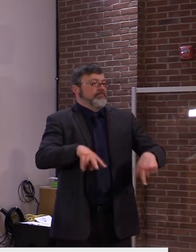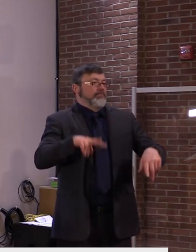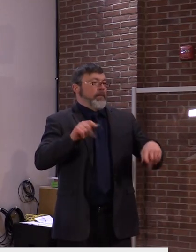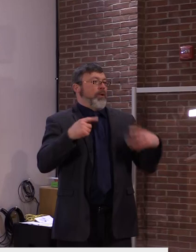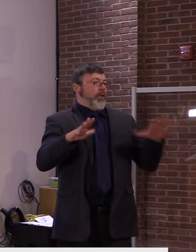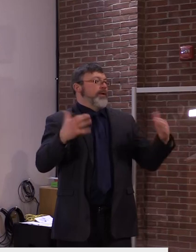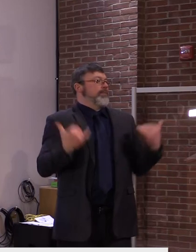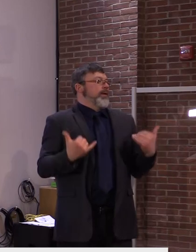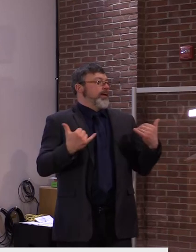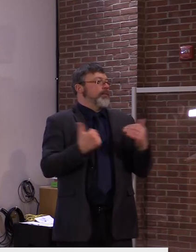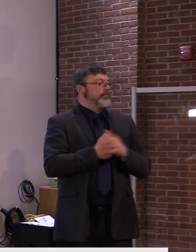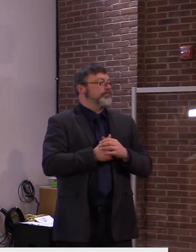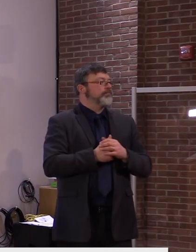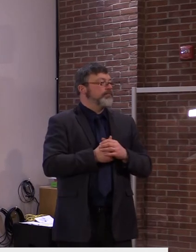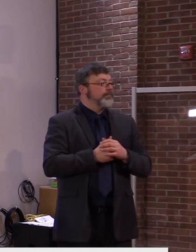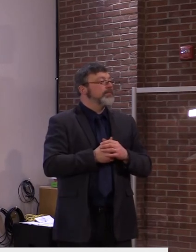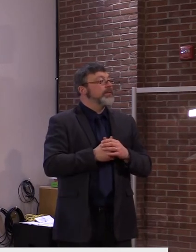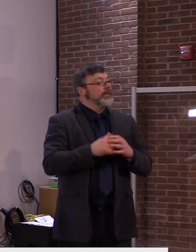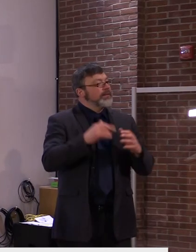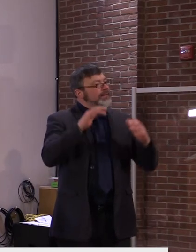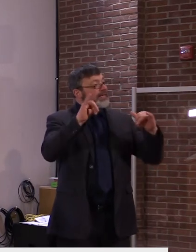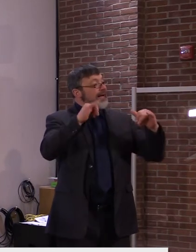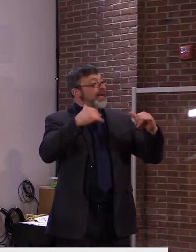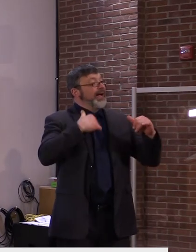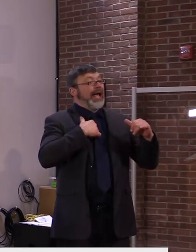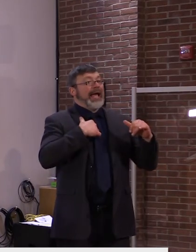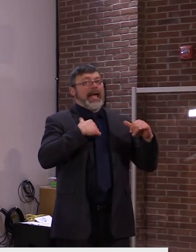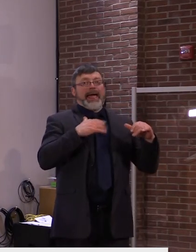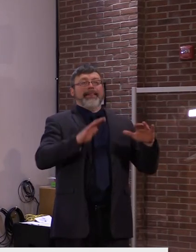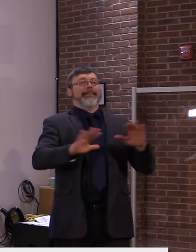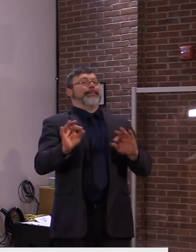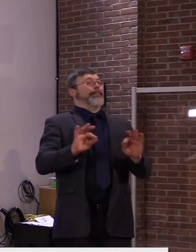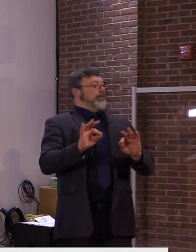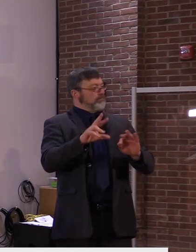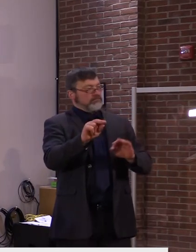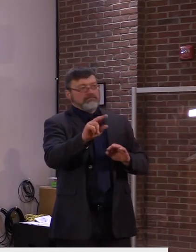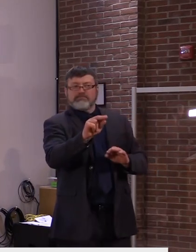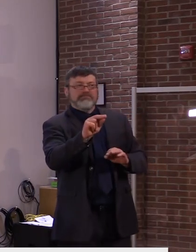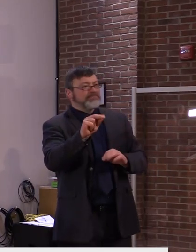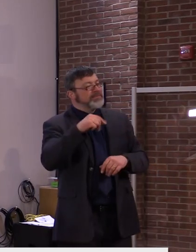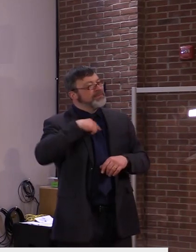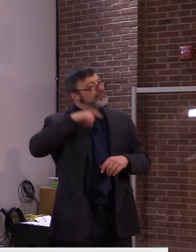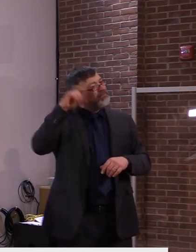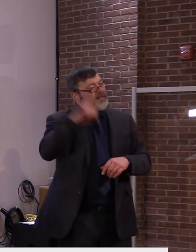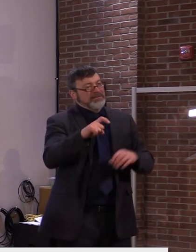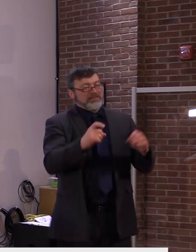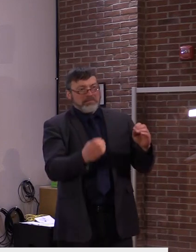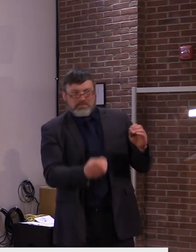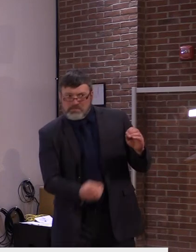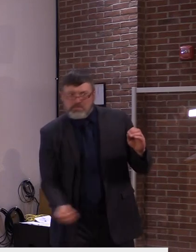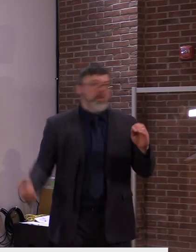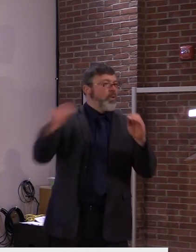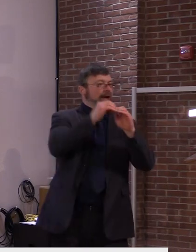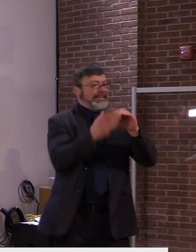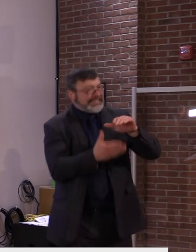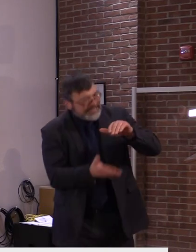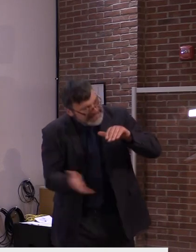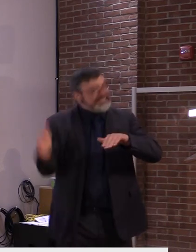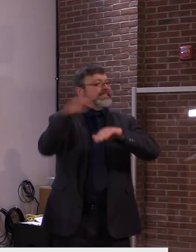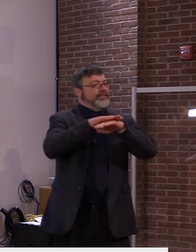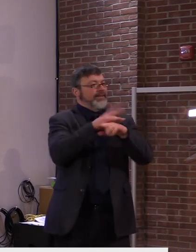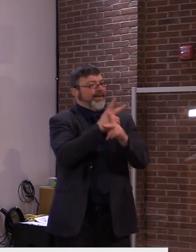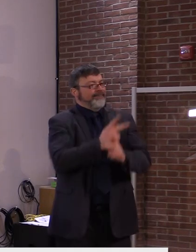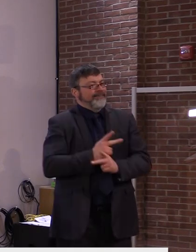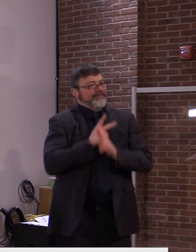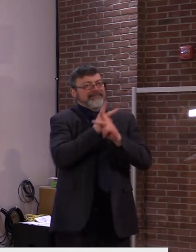crowded. And the CDC has just come out with some new research about so-called double masking, which I've spoken